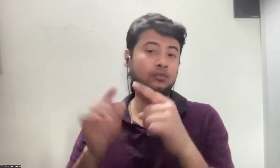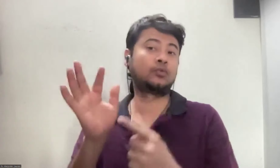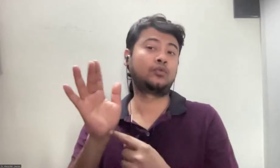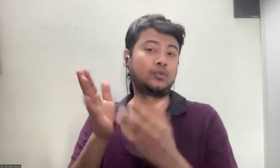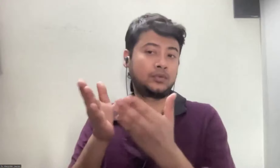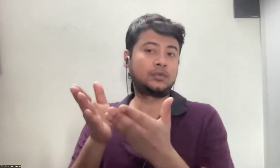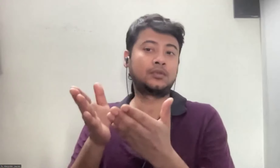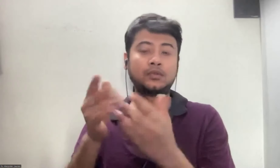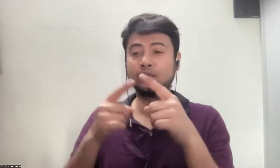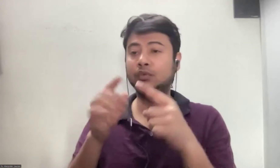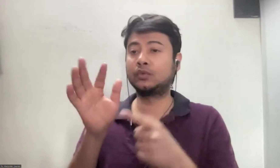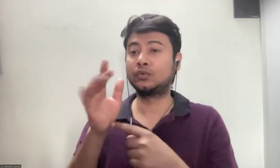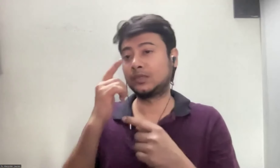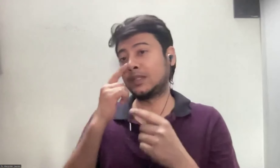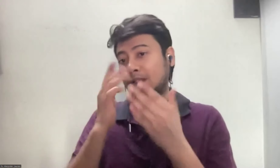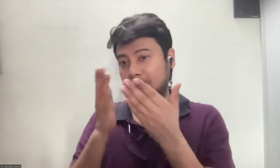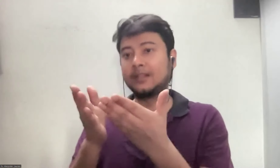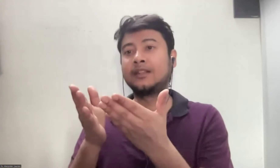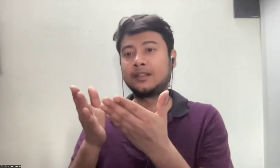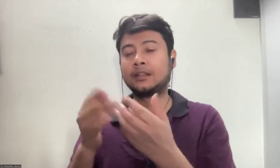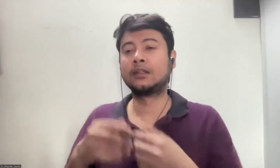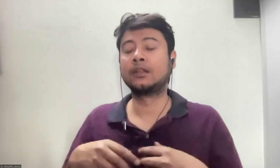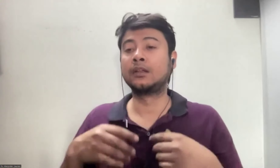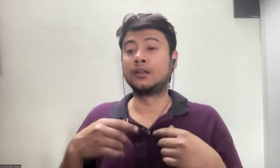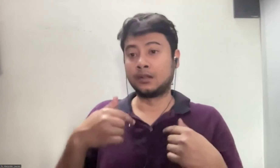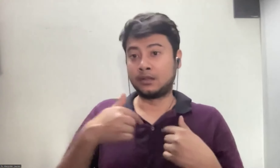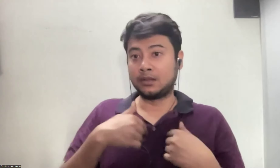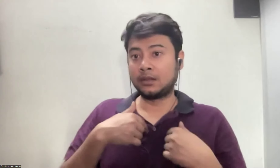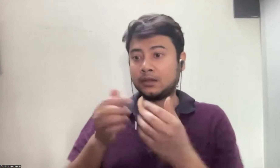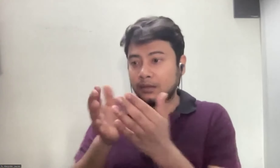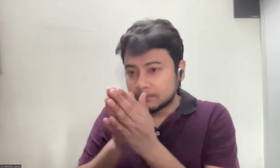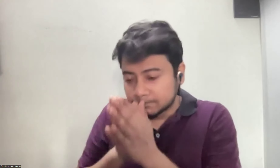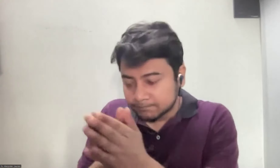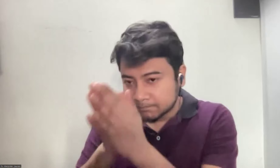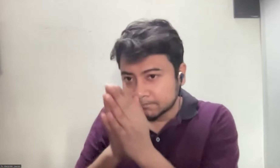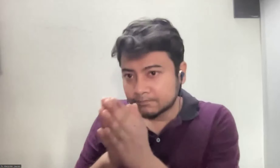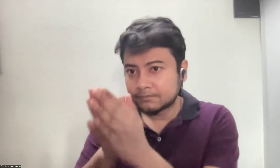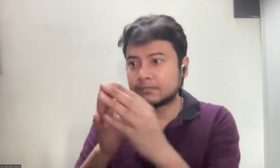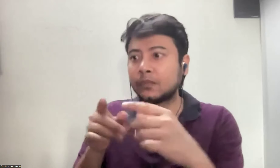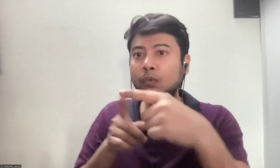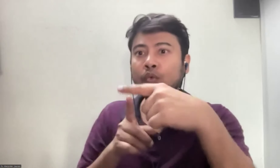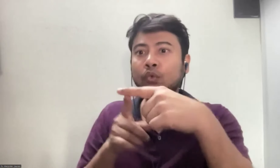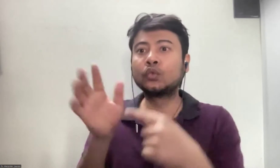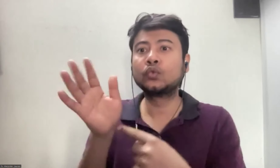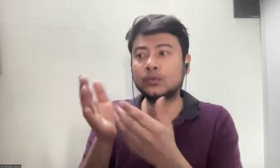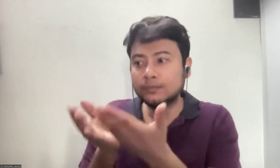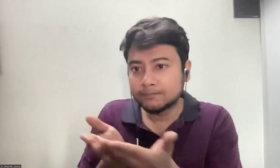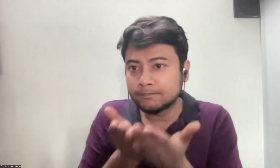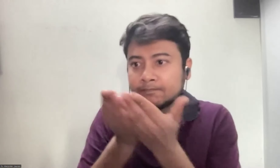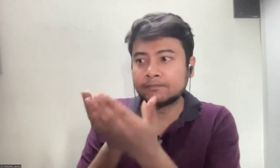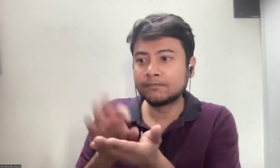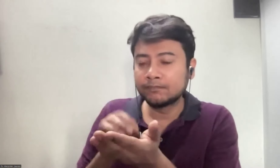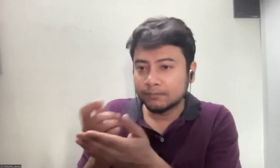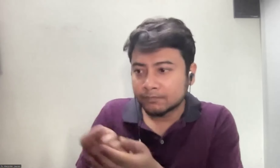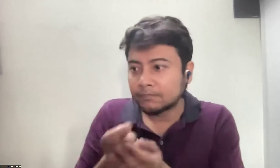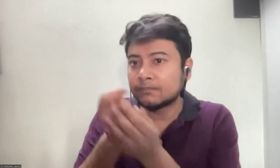love for Krishna. So by worshipping her, we, you know, obtain love for Krishna,